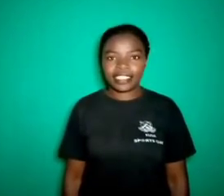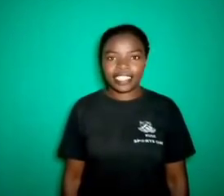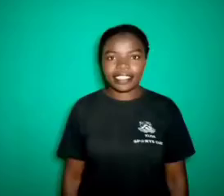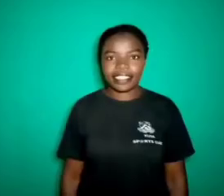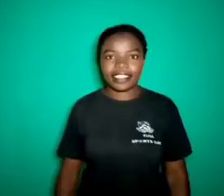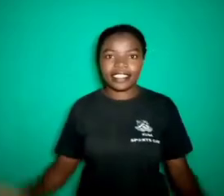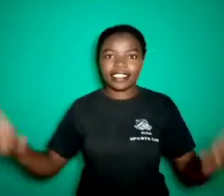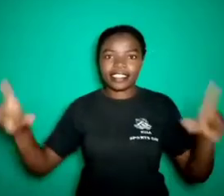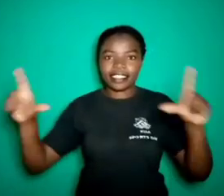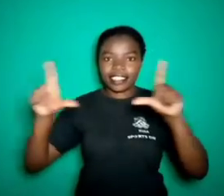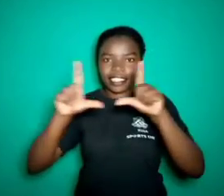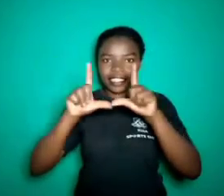License.